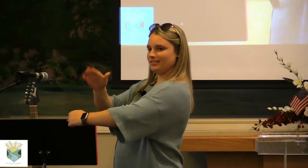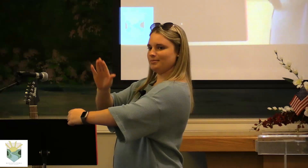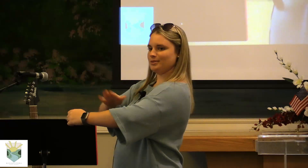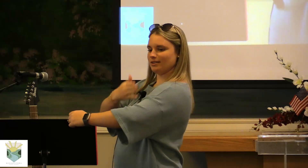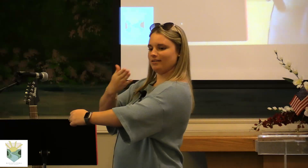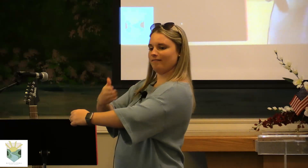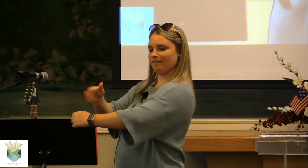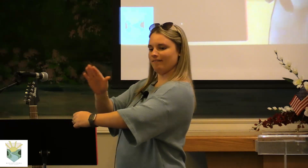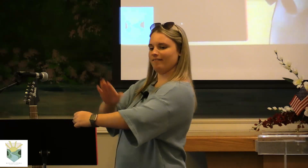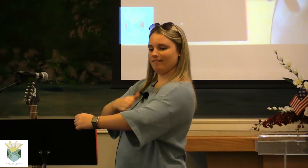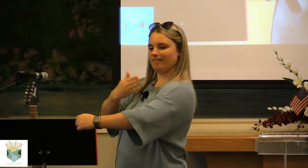music.